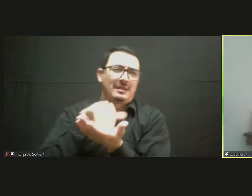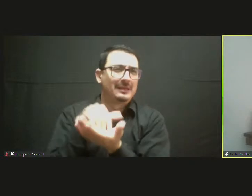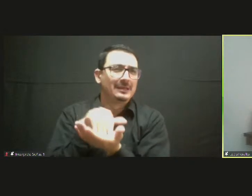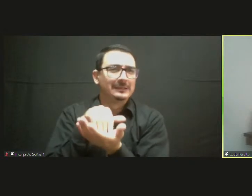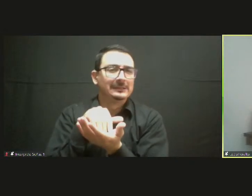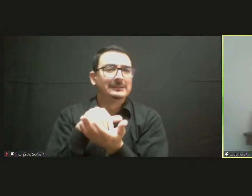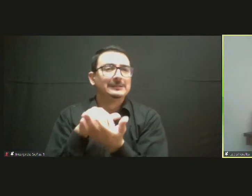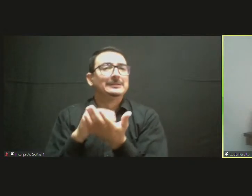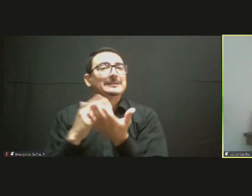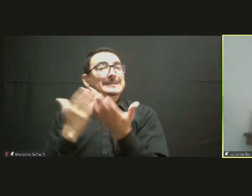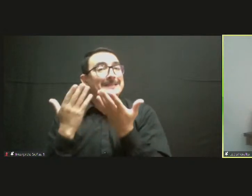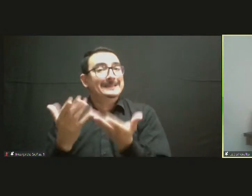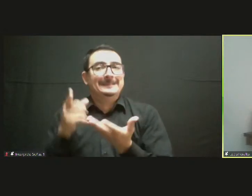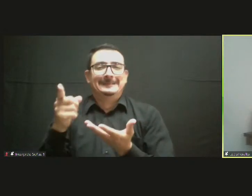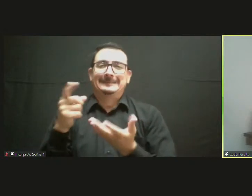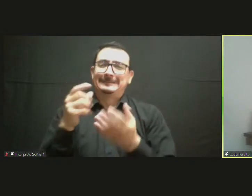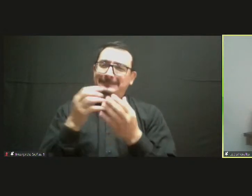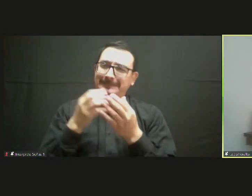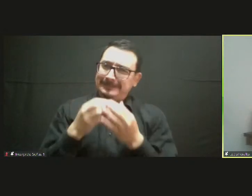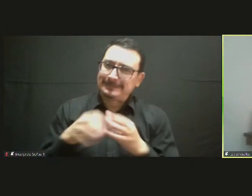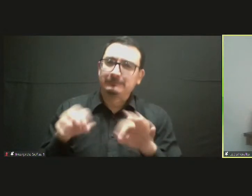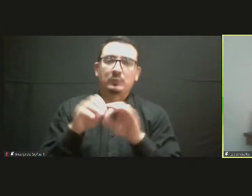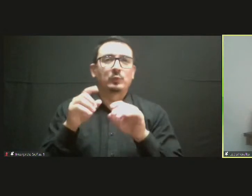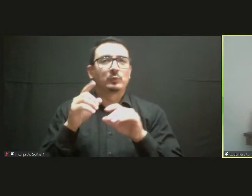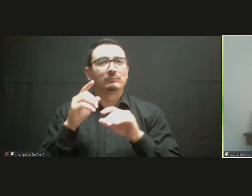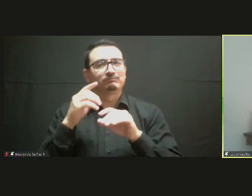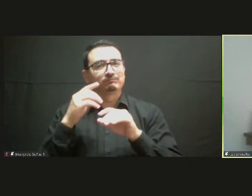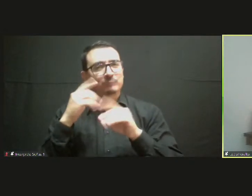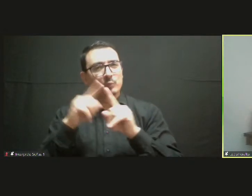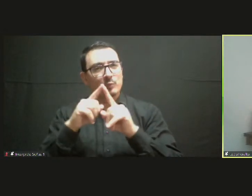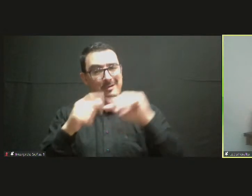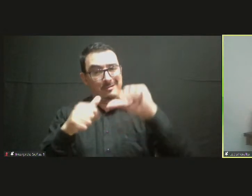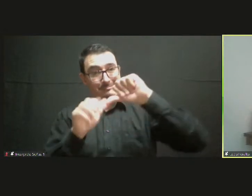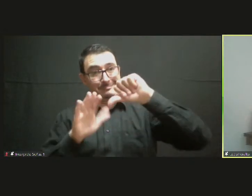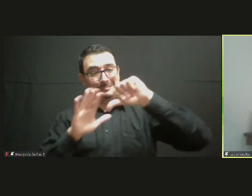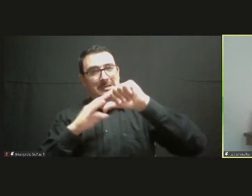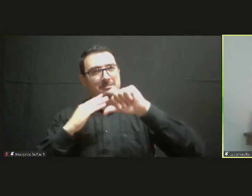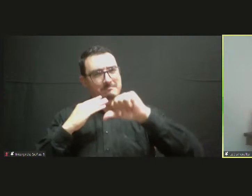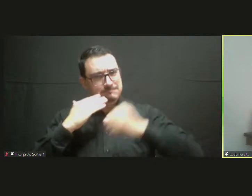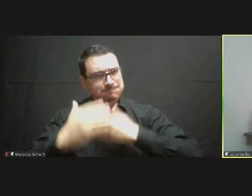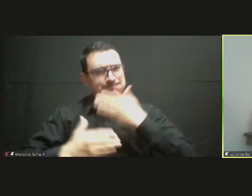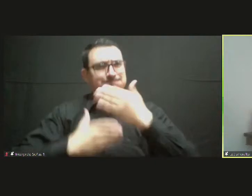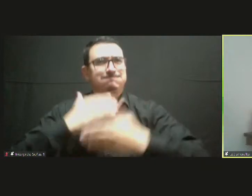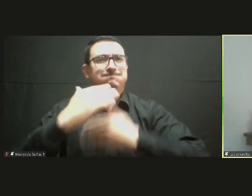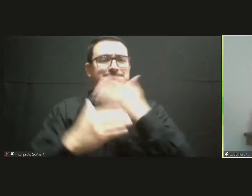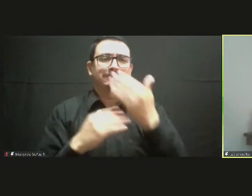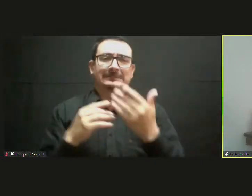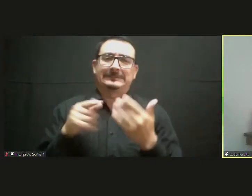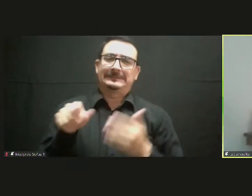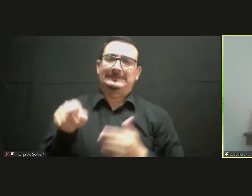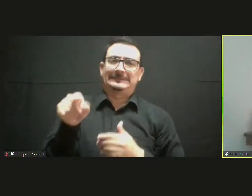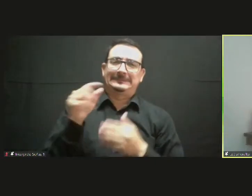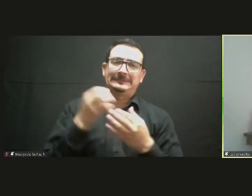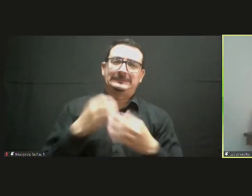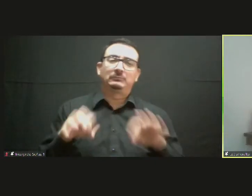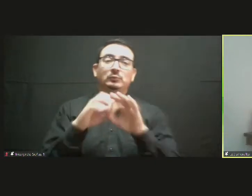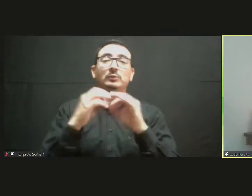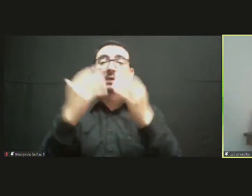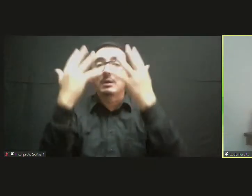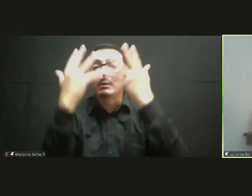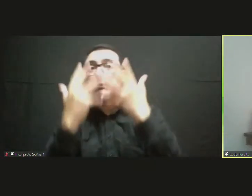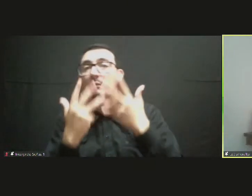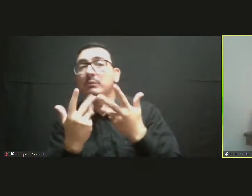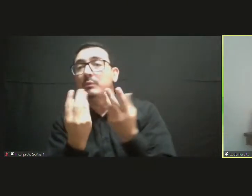technology and data, they face some challenges to actually implement it in their processes. We found 4